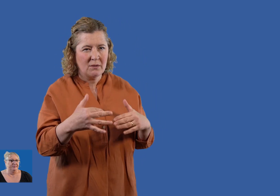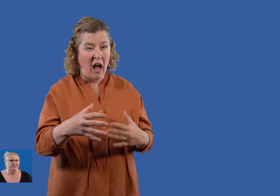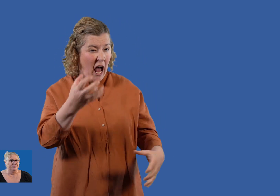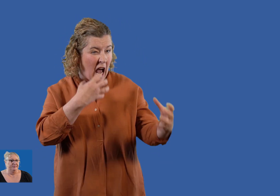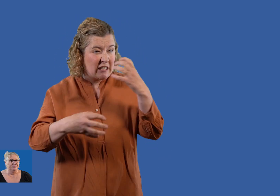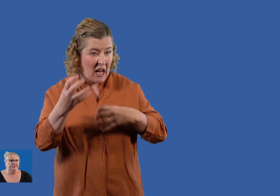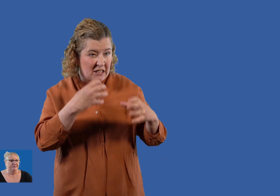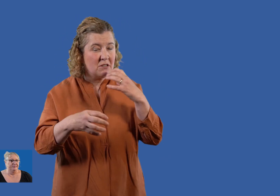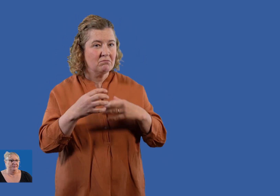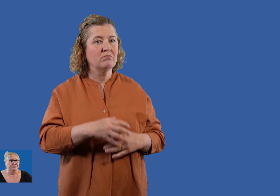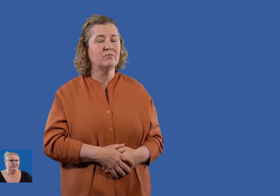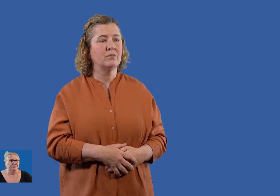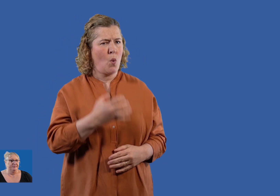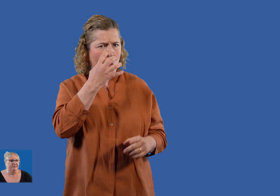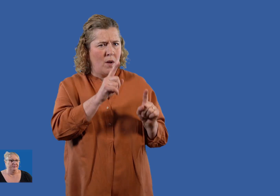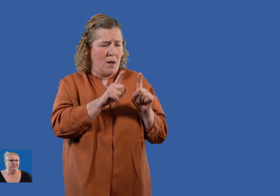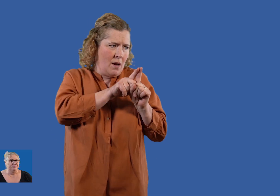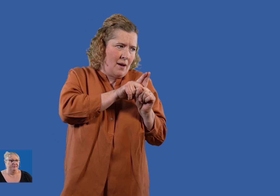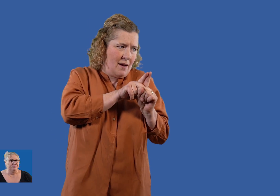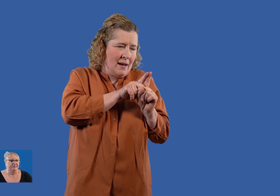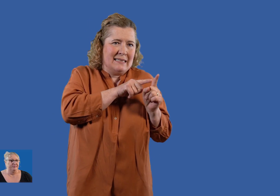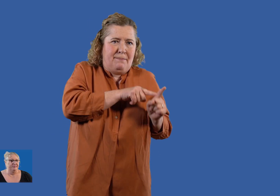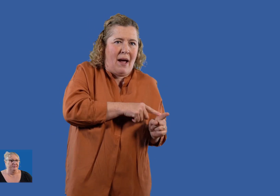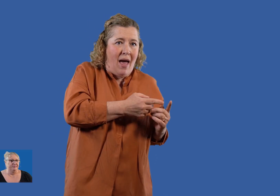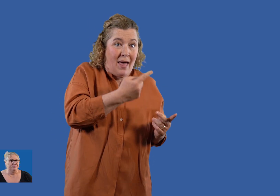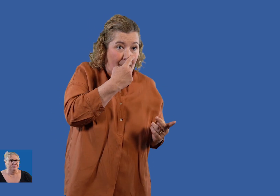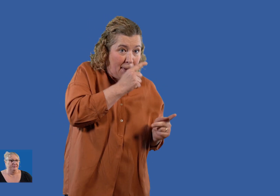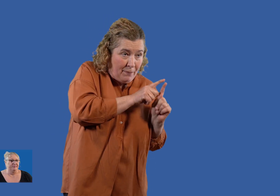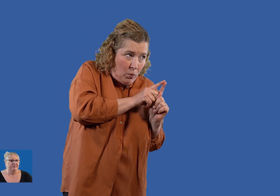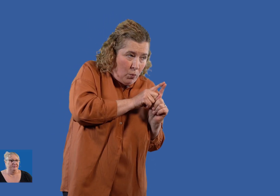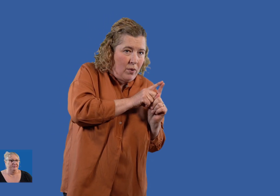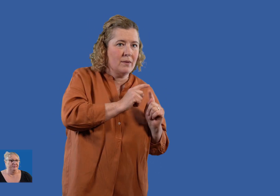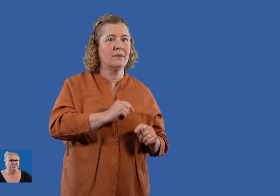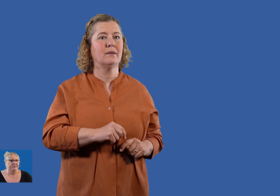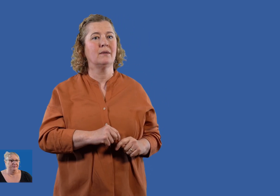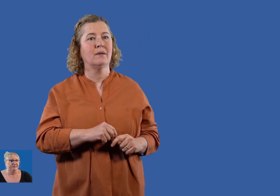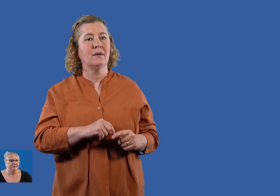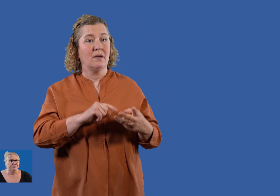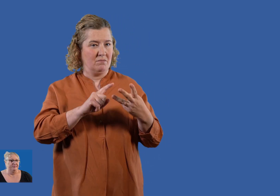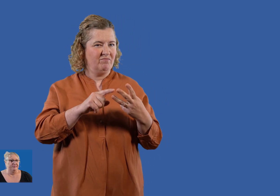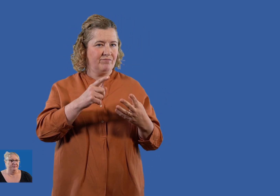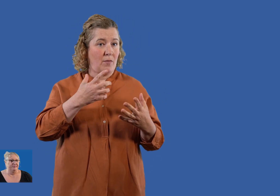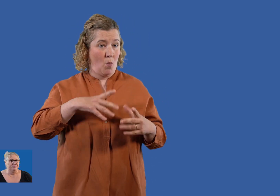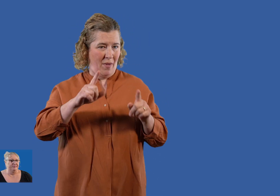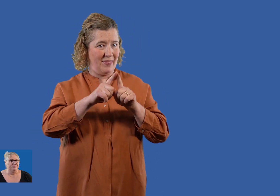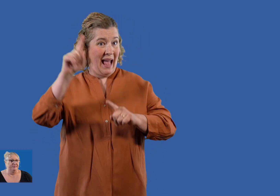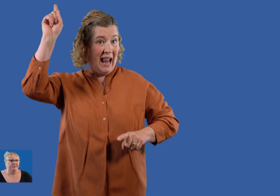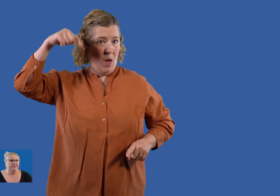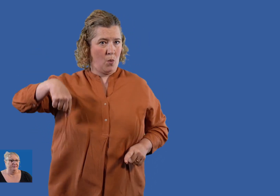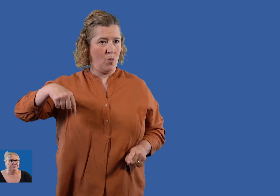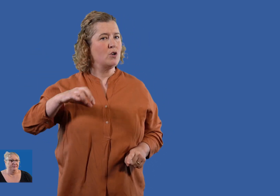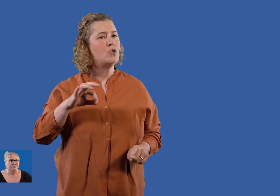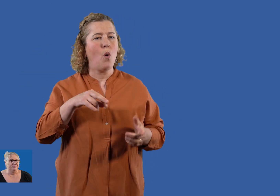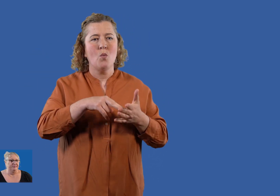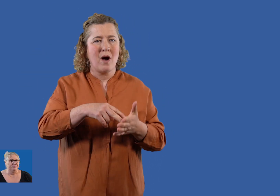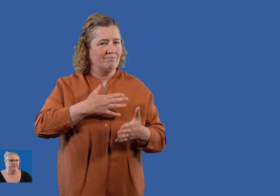eating too much, being extremely dependent on other people, a need for instant gratification, like I want it done